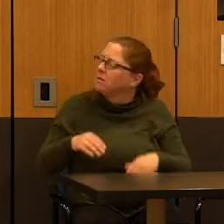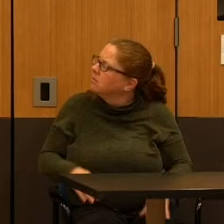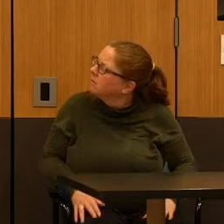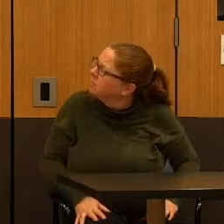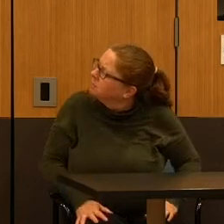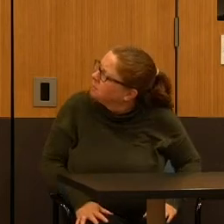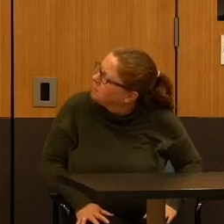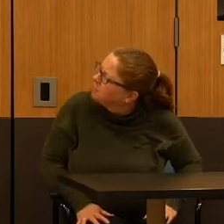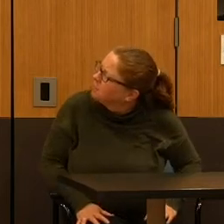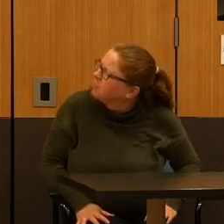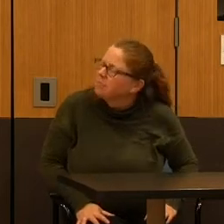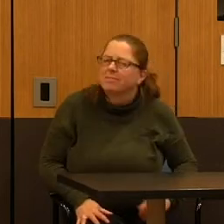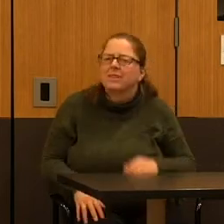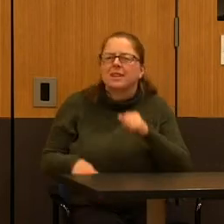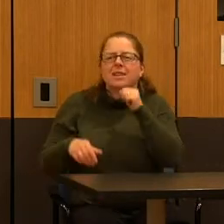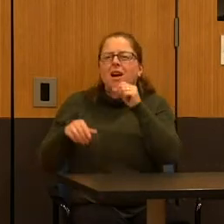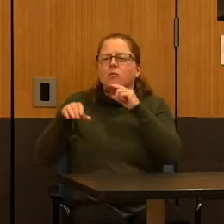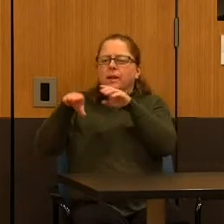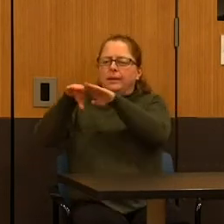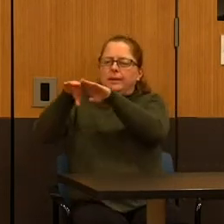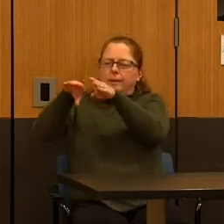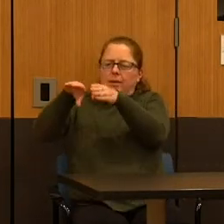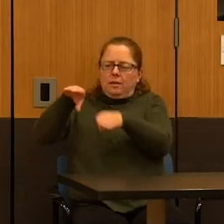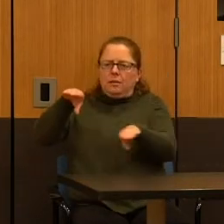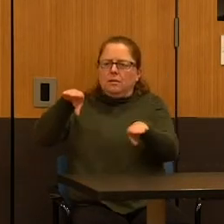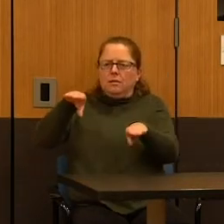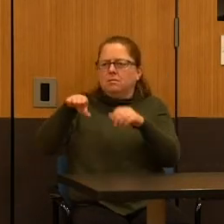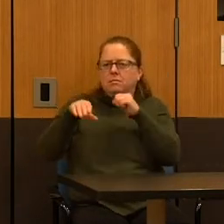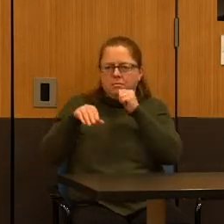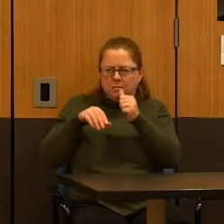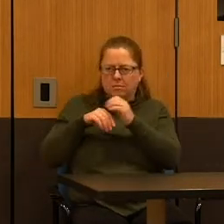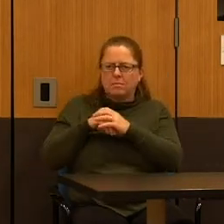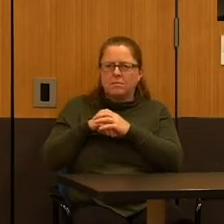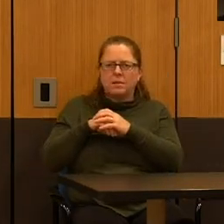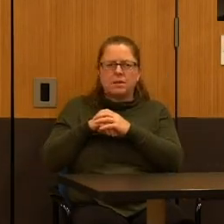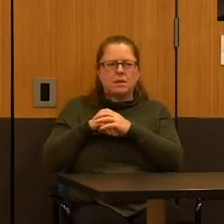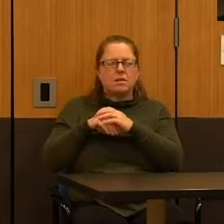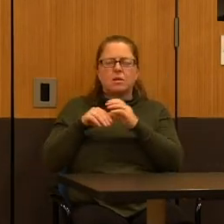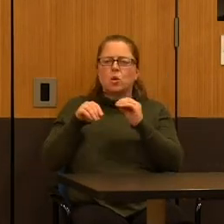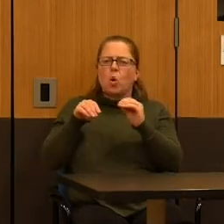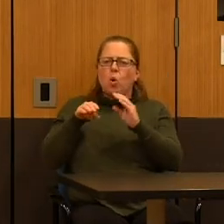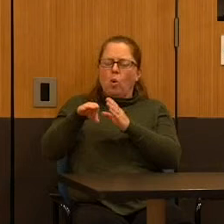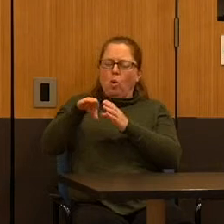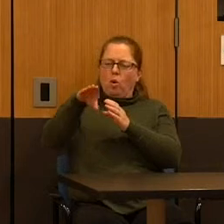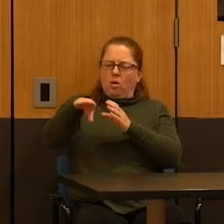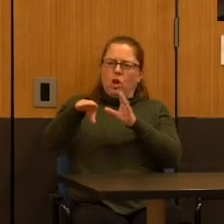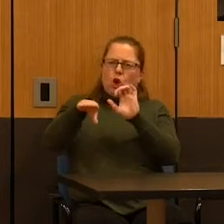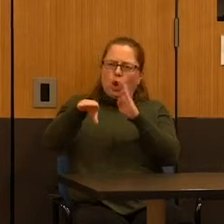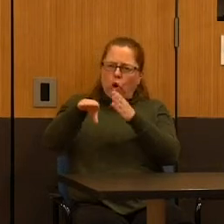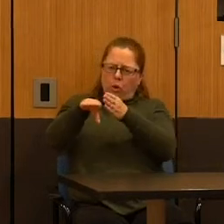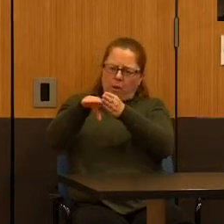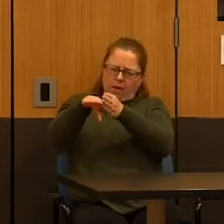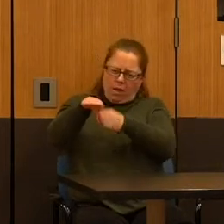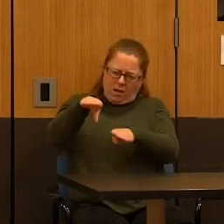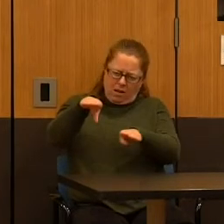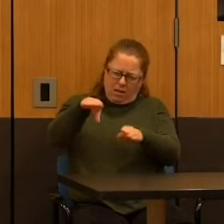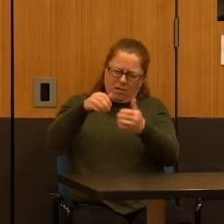of elevation, and it's not distinguished by the curb in any way. So there's not like a break, there's no texture and so